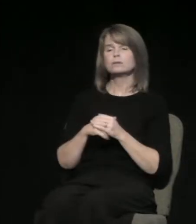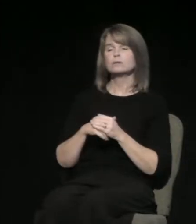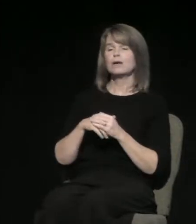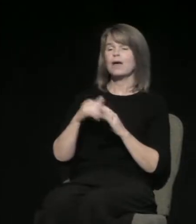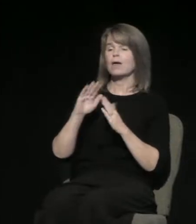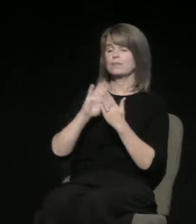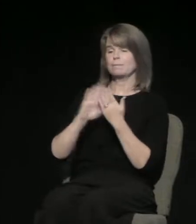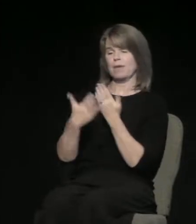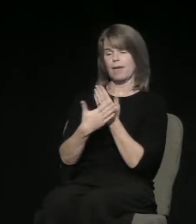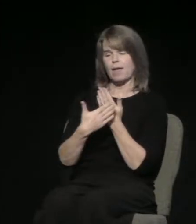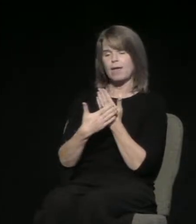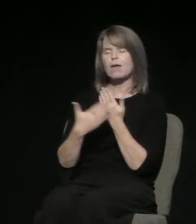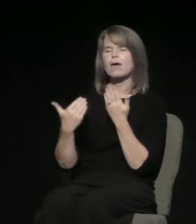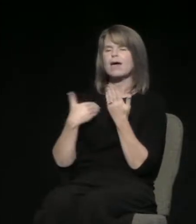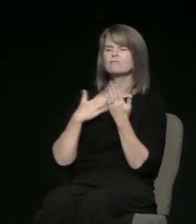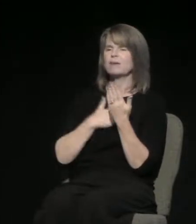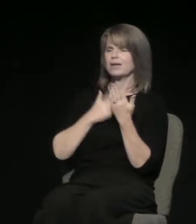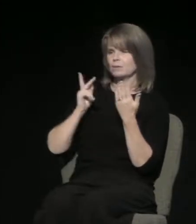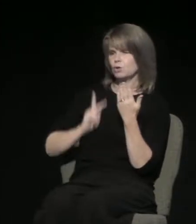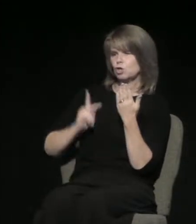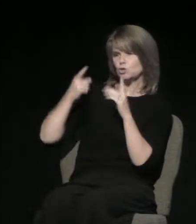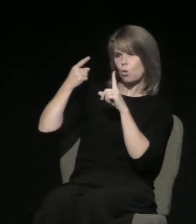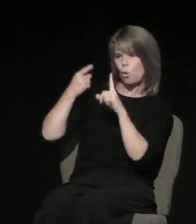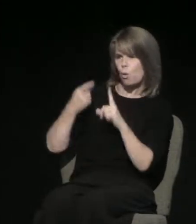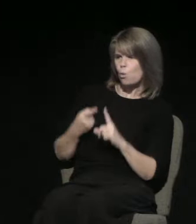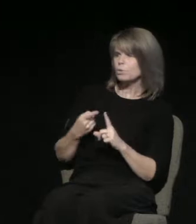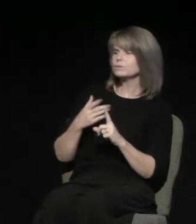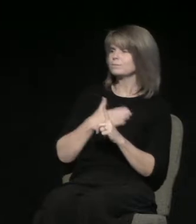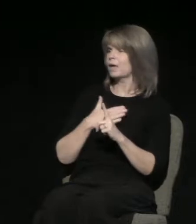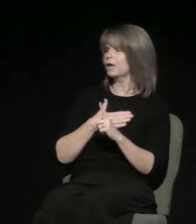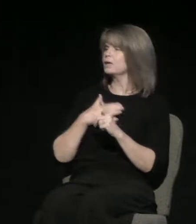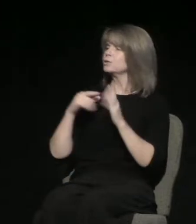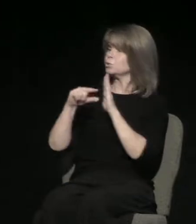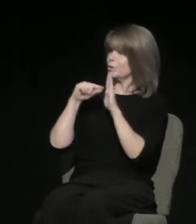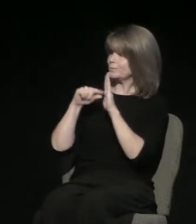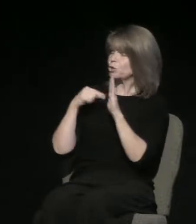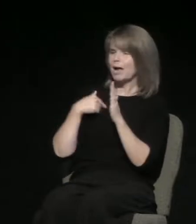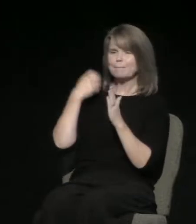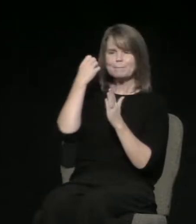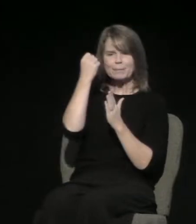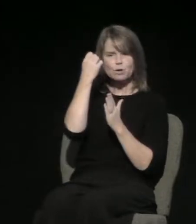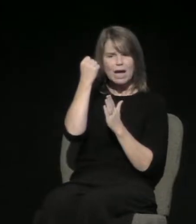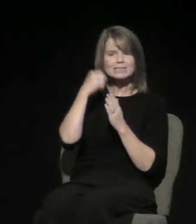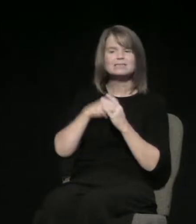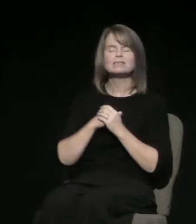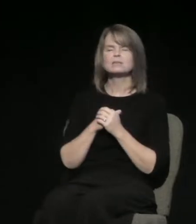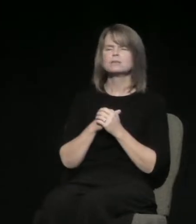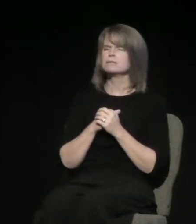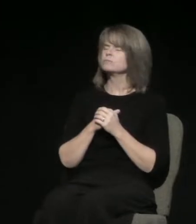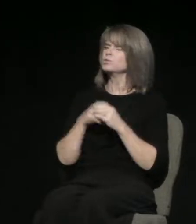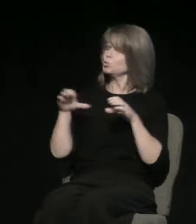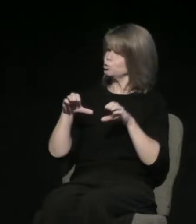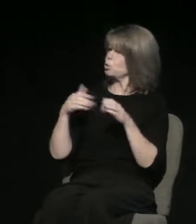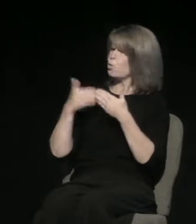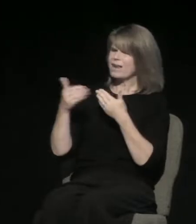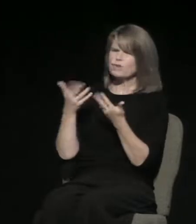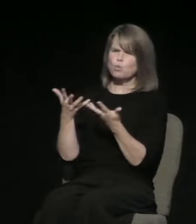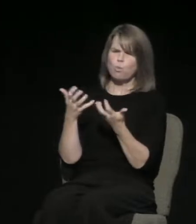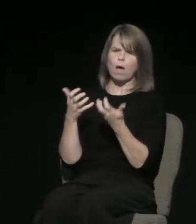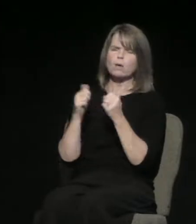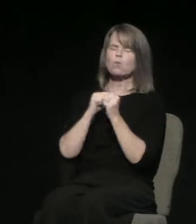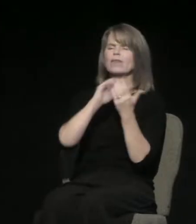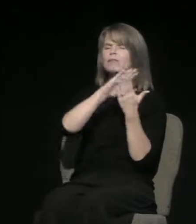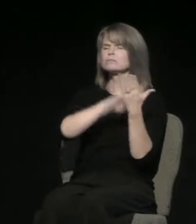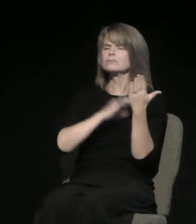then on The back I have My personal Goals and Then scripture That I'm Memorizing You can do With it Whatever you Want from This